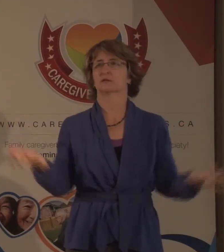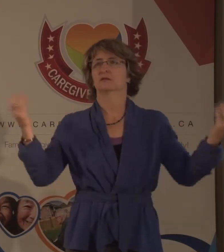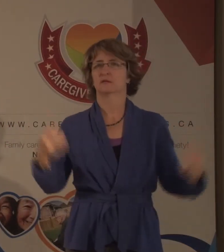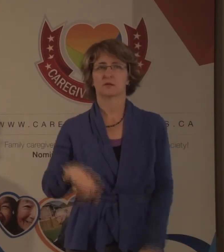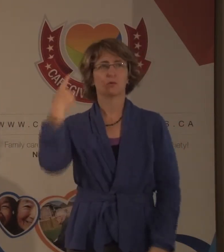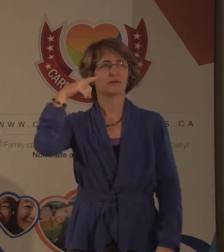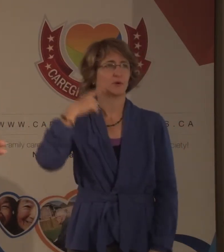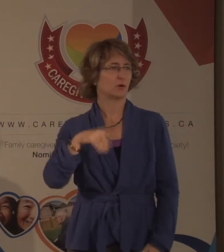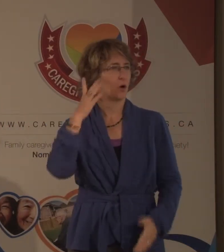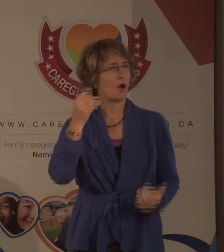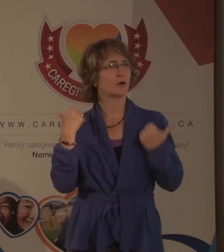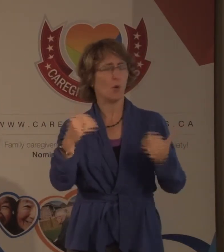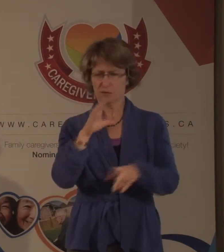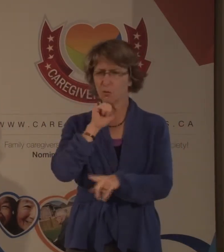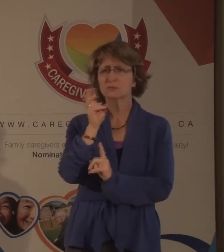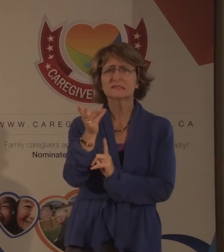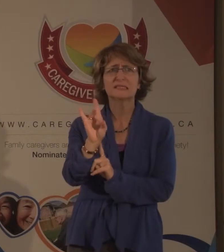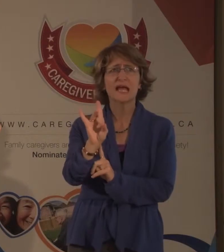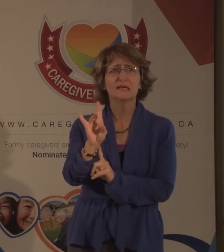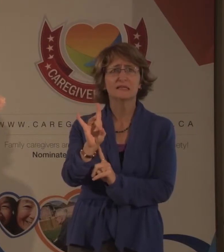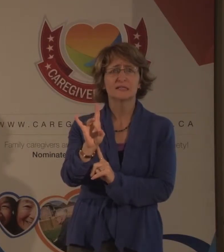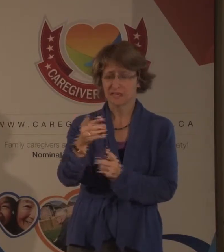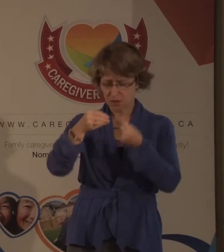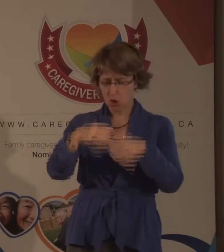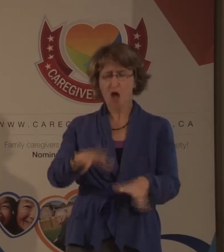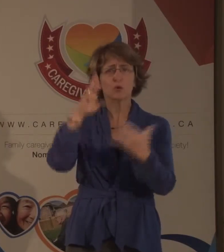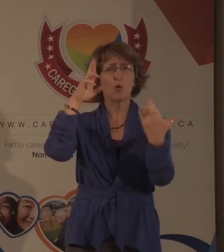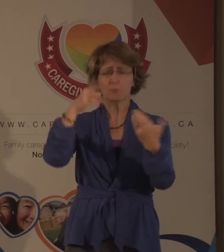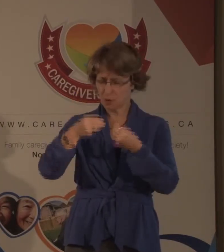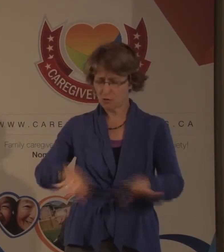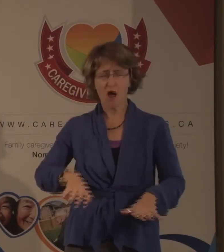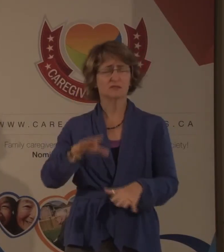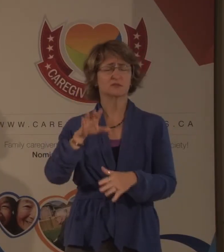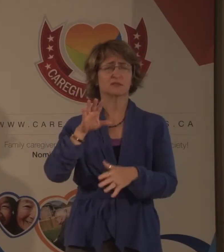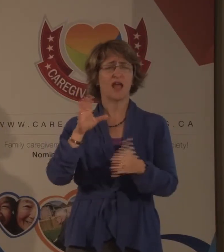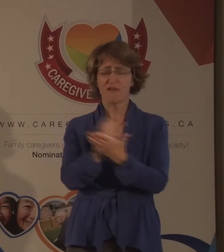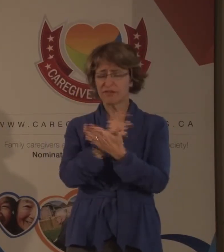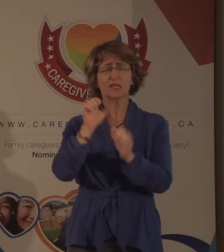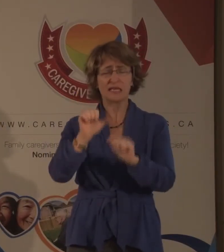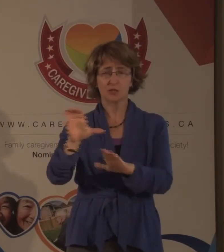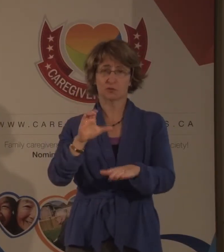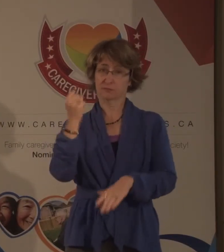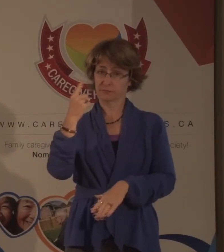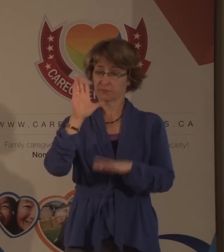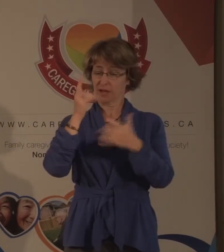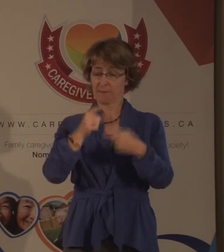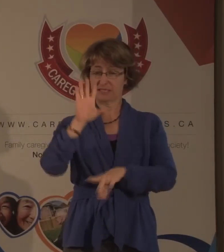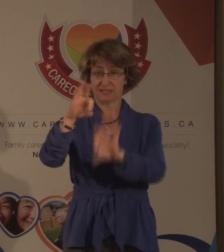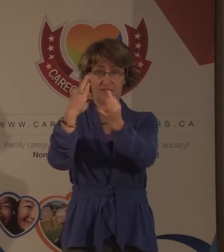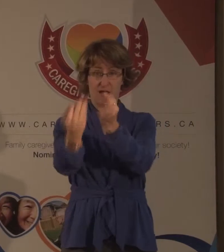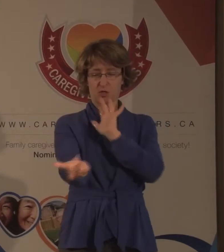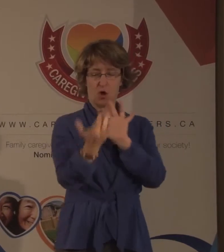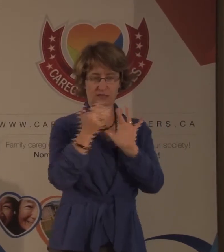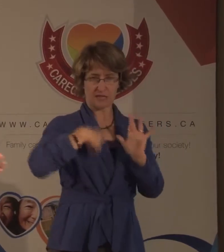me going on? At 68, I've lost all the things that I've been able to do. So the family contacted Care Connect.